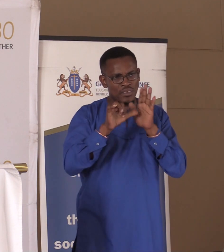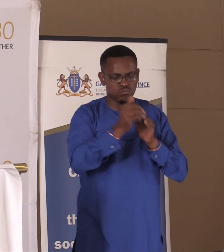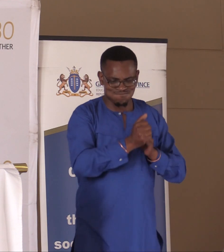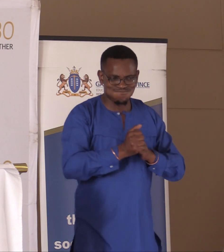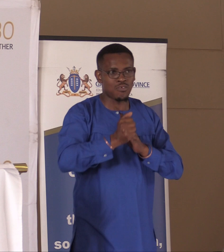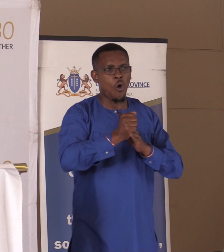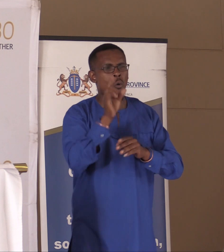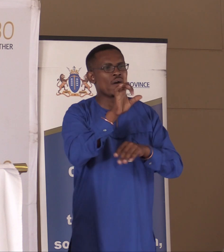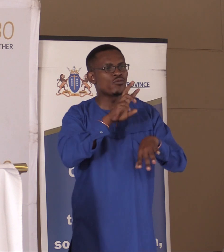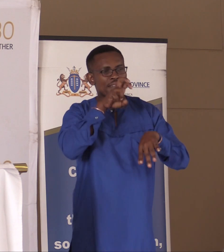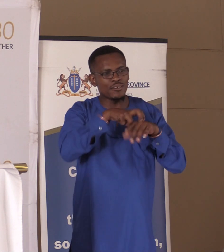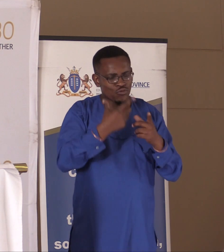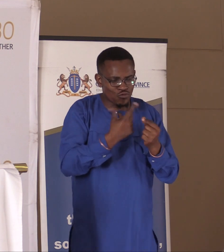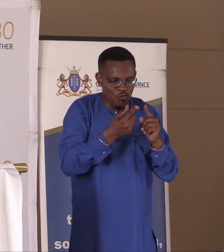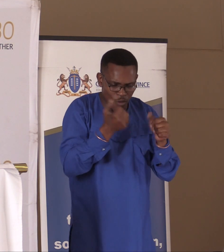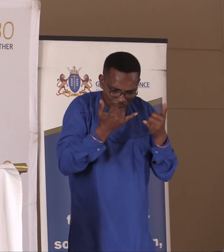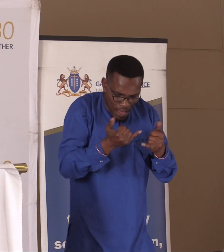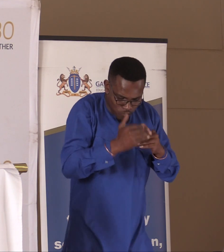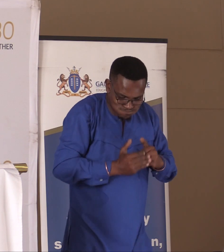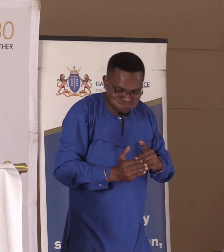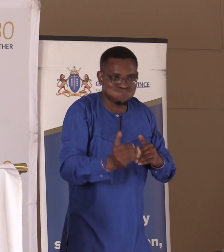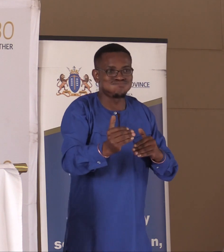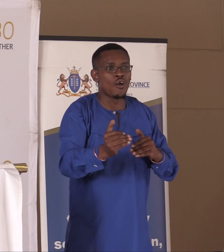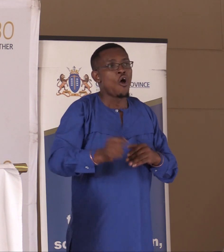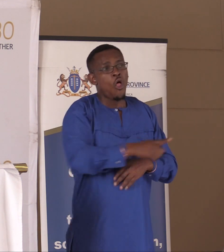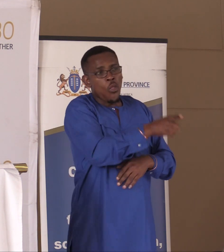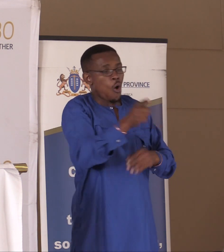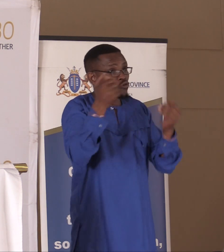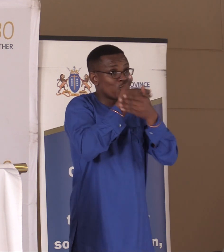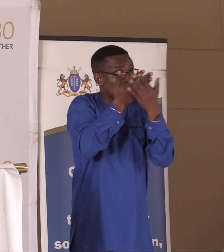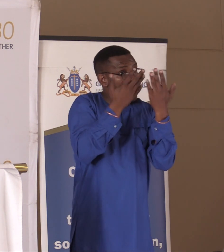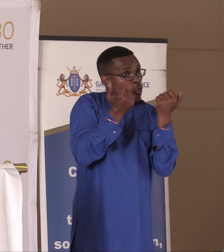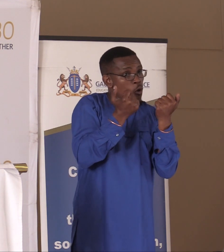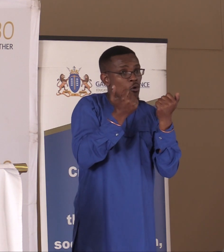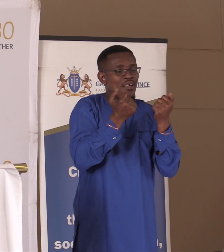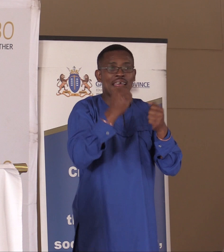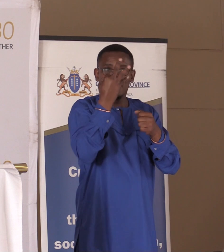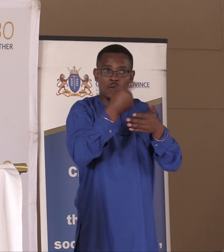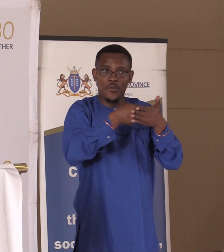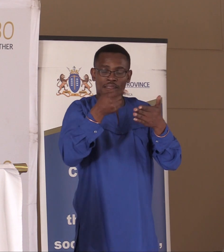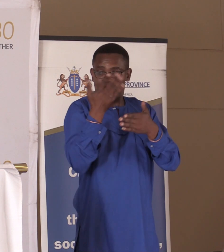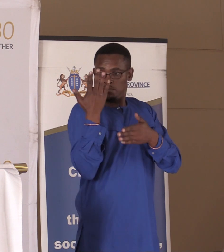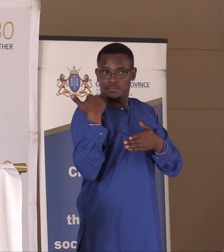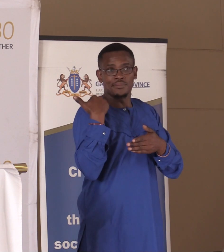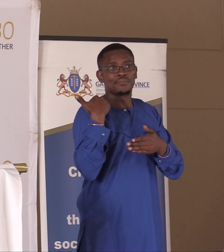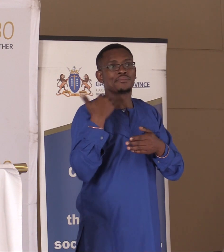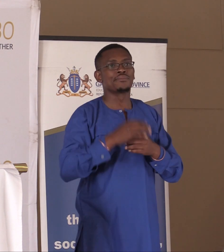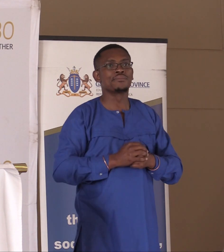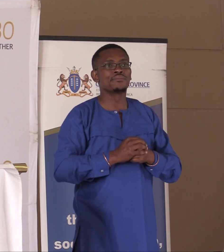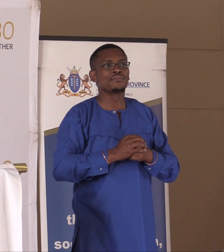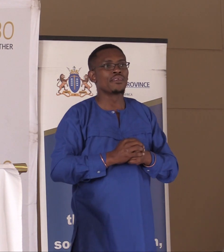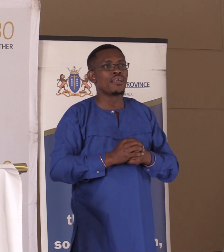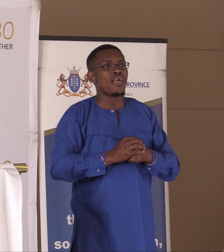what we need to do from here on. Those of you who do not know, 3 weeks ago, I summited